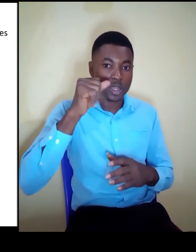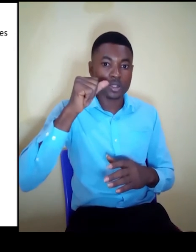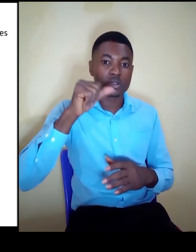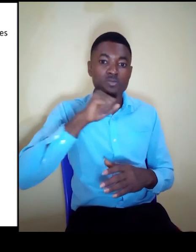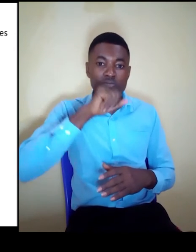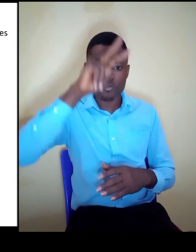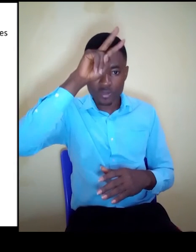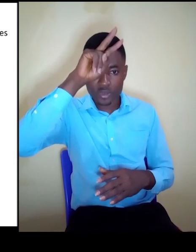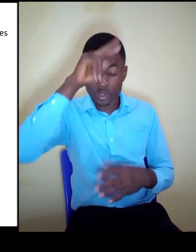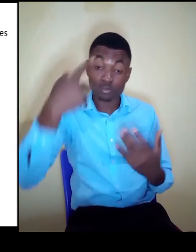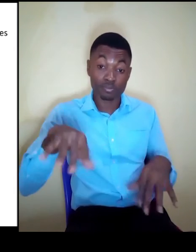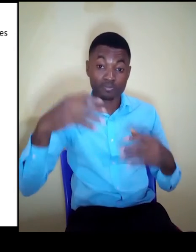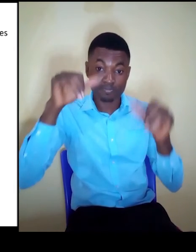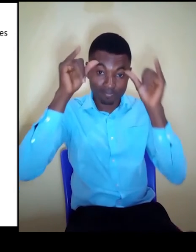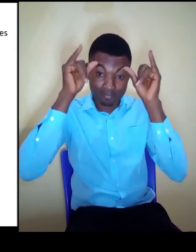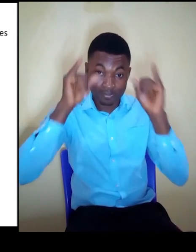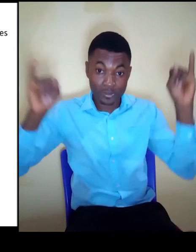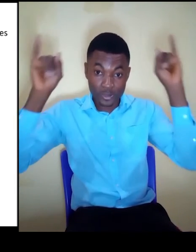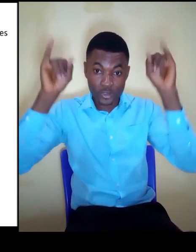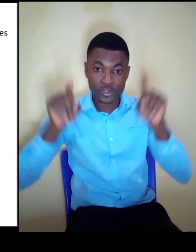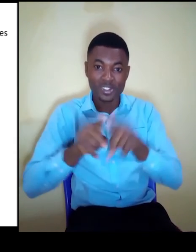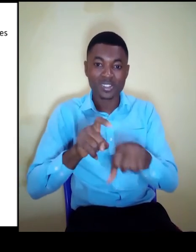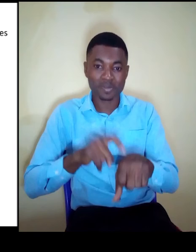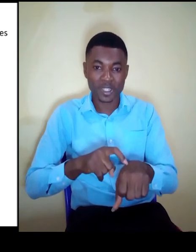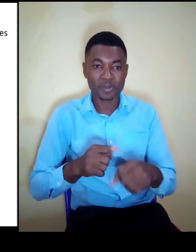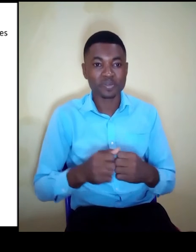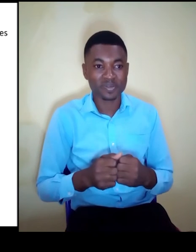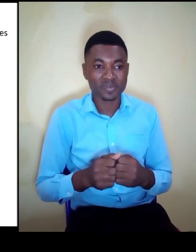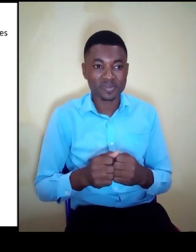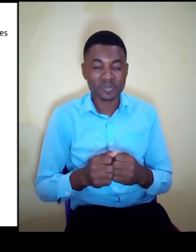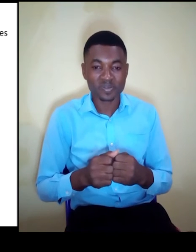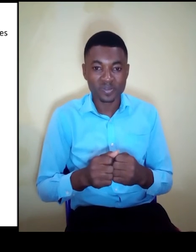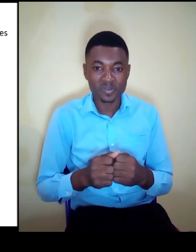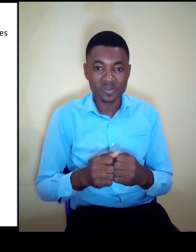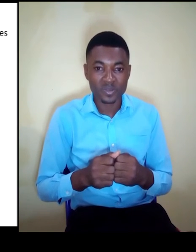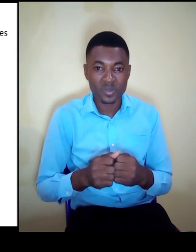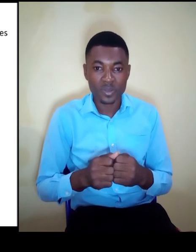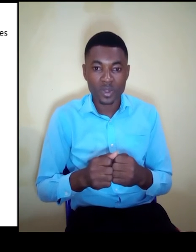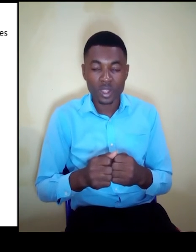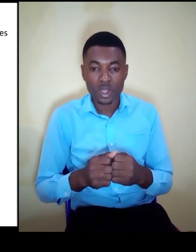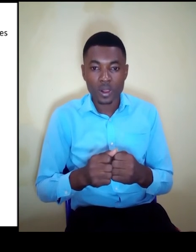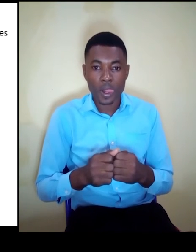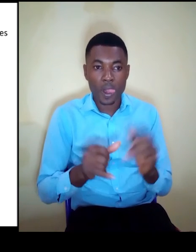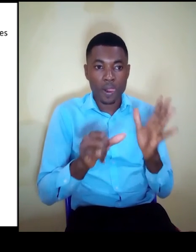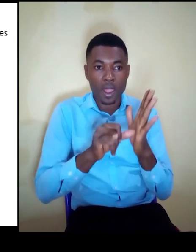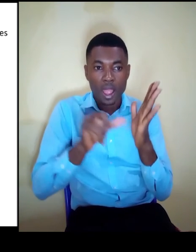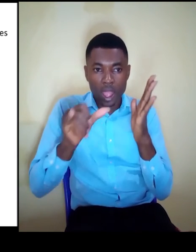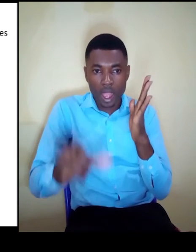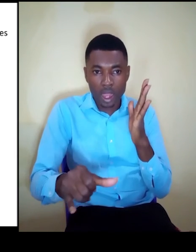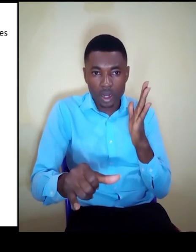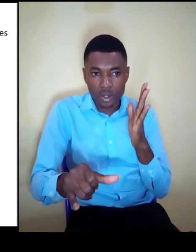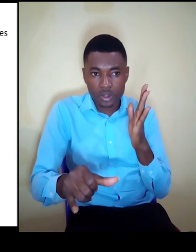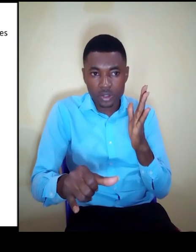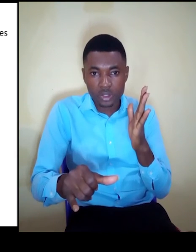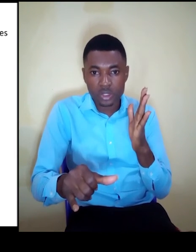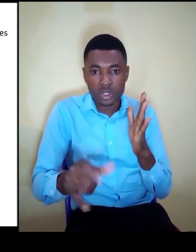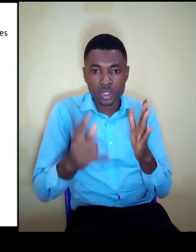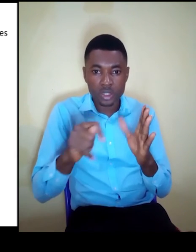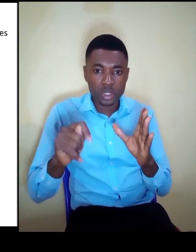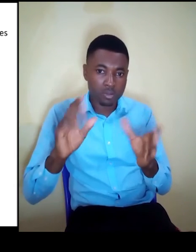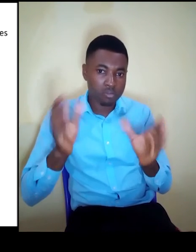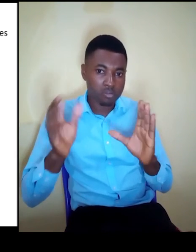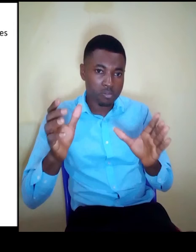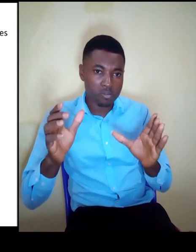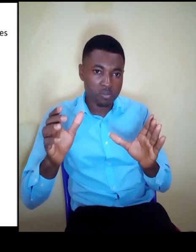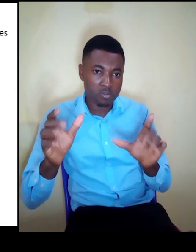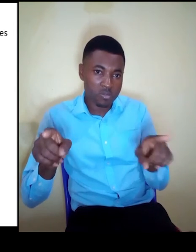So form meaning resemblance relationship between the linguistic form of the sign and the